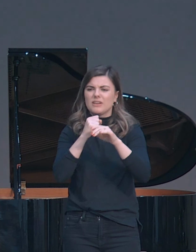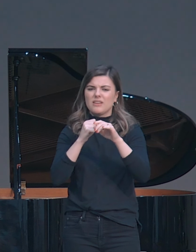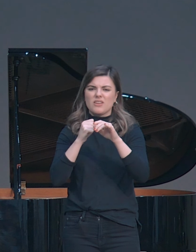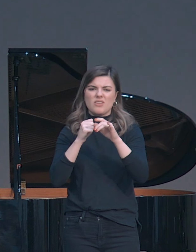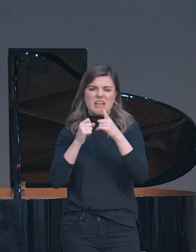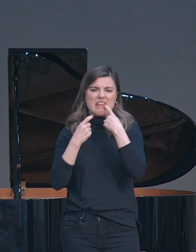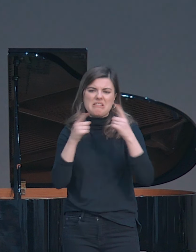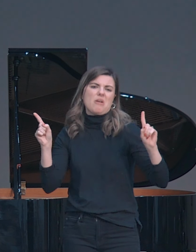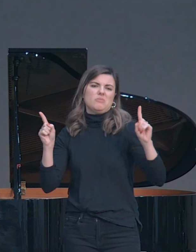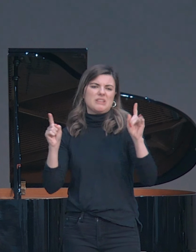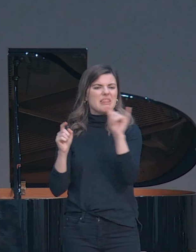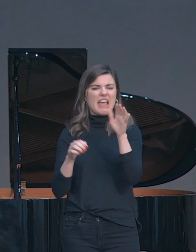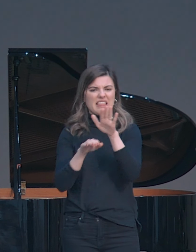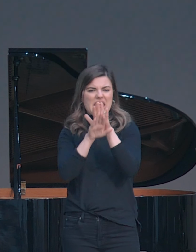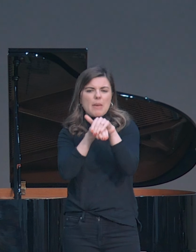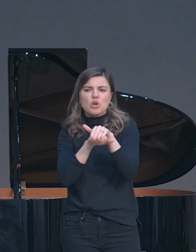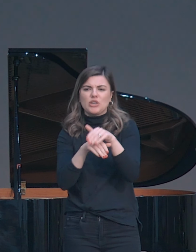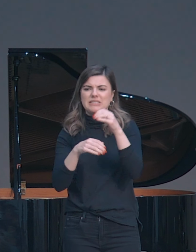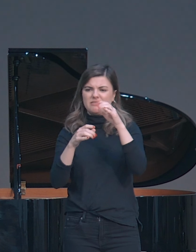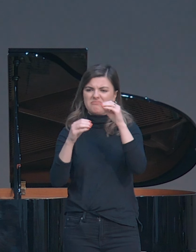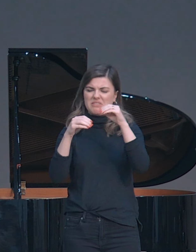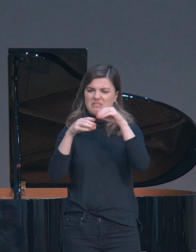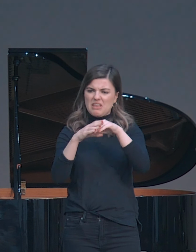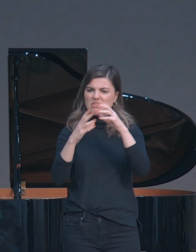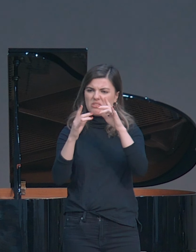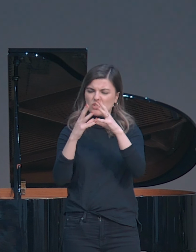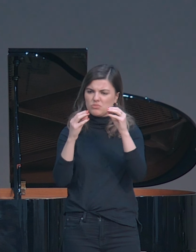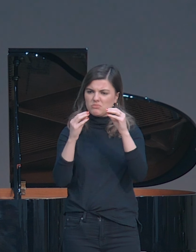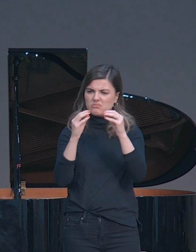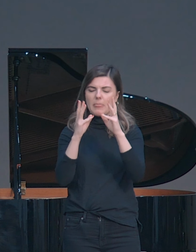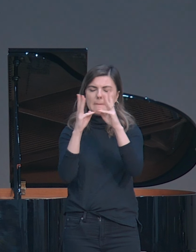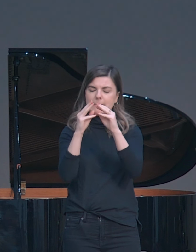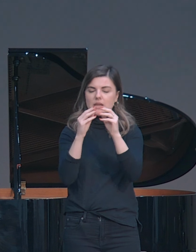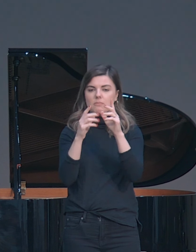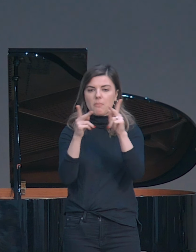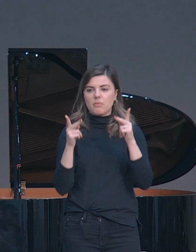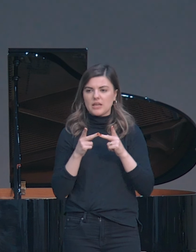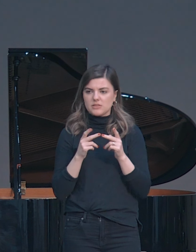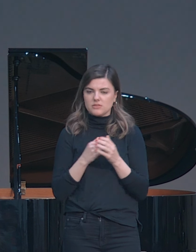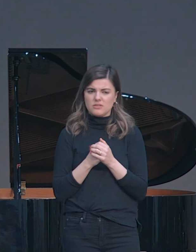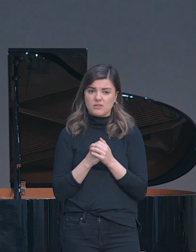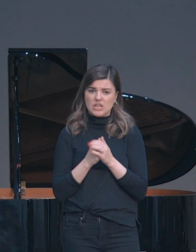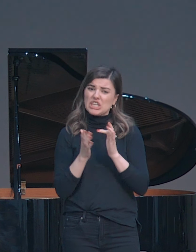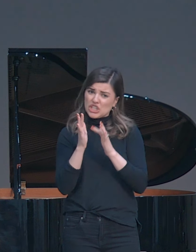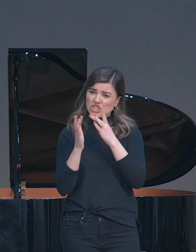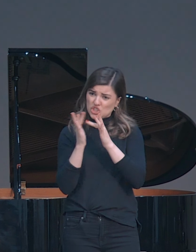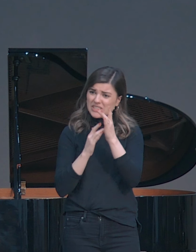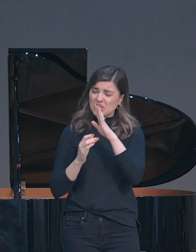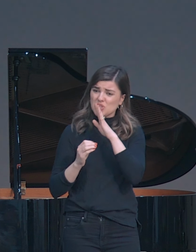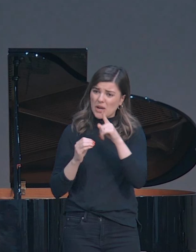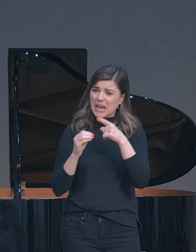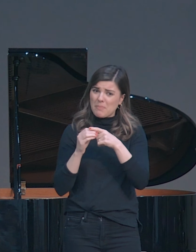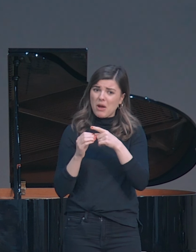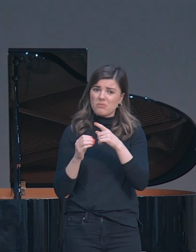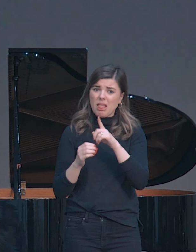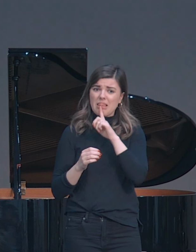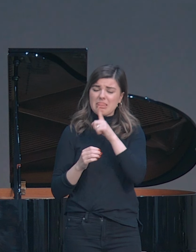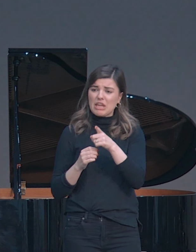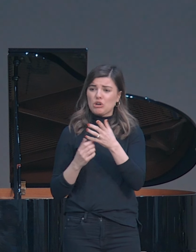streets. Is he referring to a real practice? Is he using a special instance